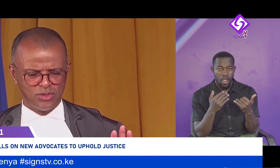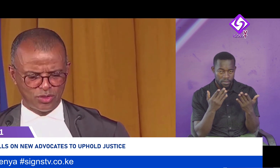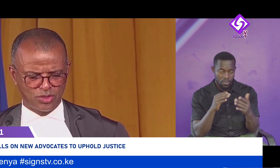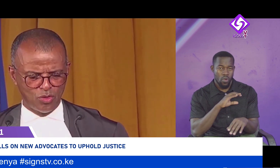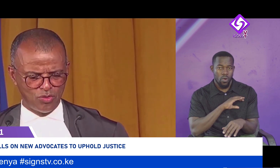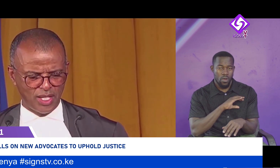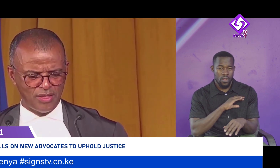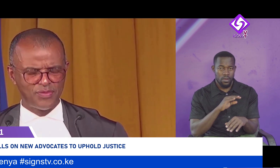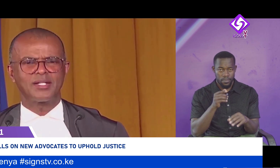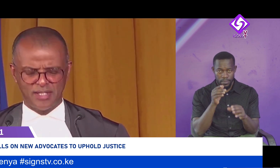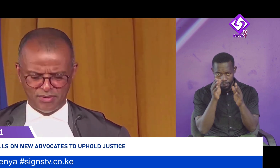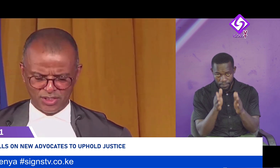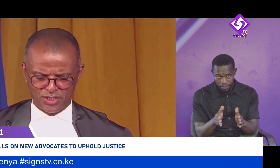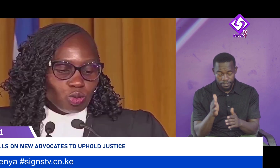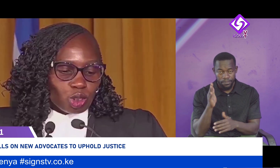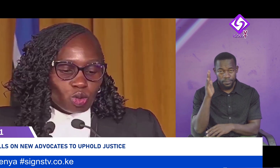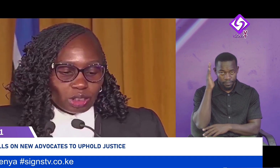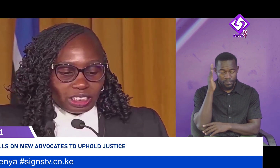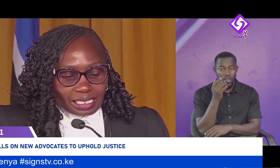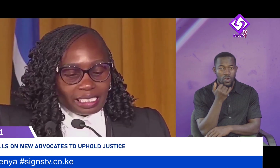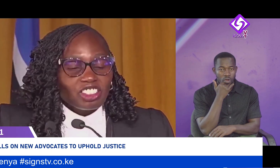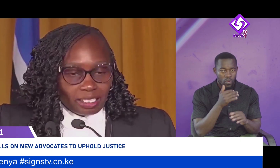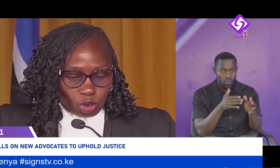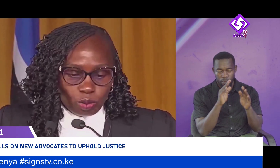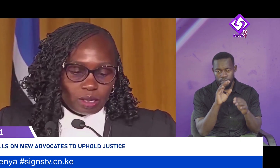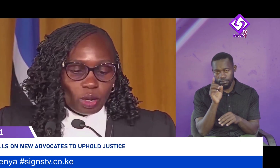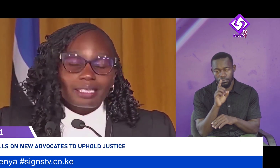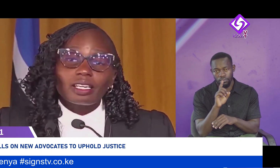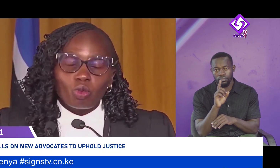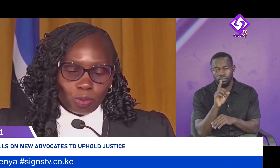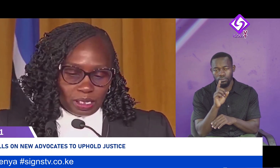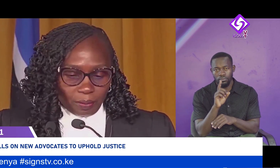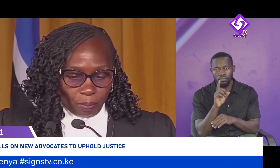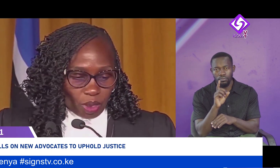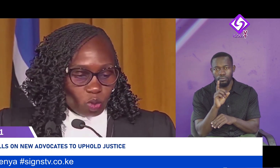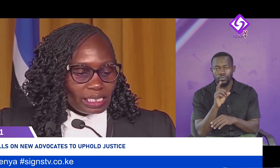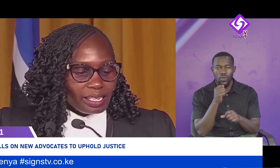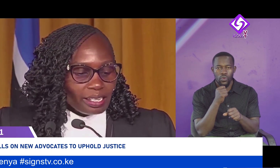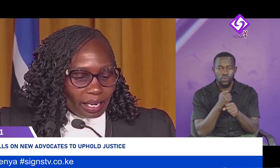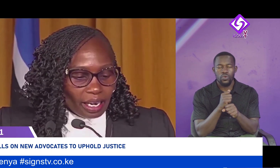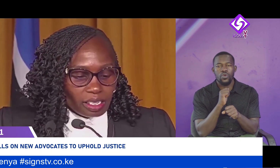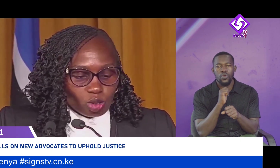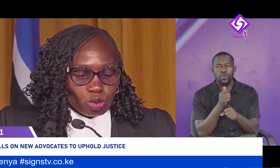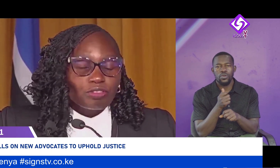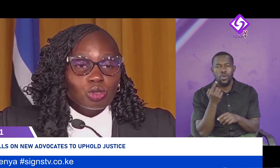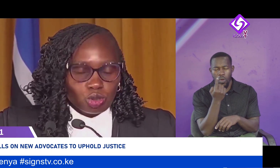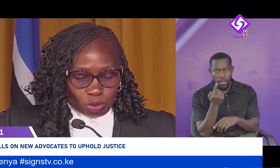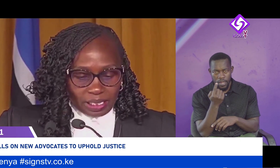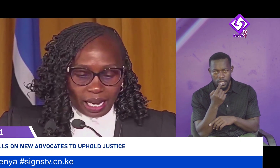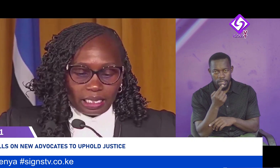not go in that direction. We do not see just wigs and robes. We see young Kenyans who refuse to be